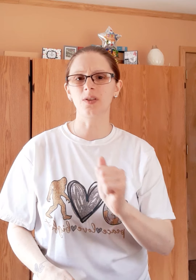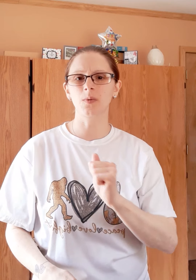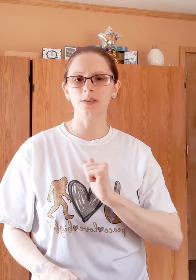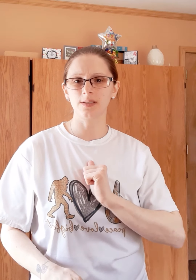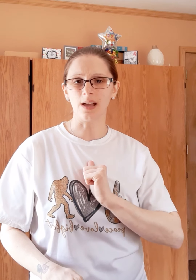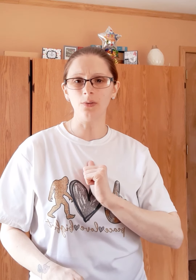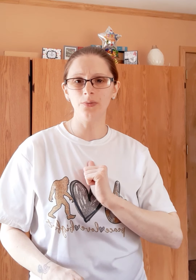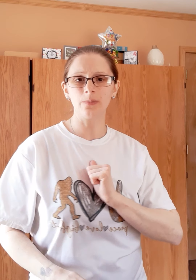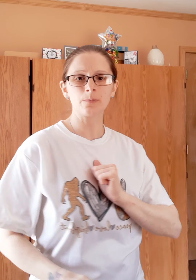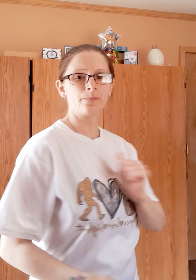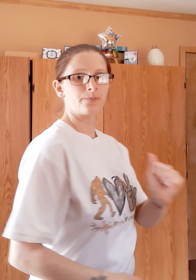one, self.